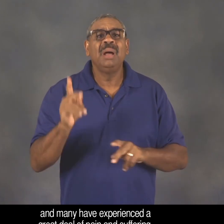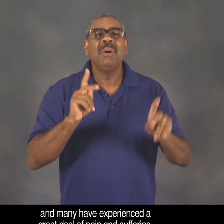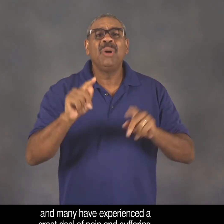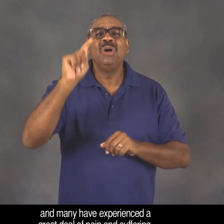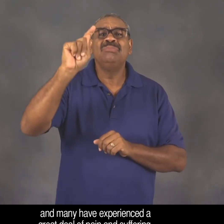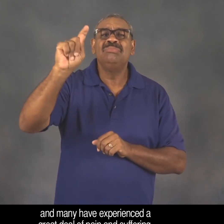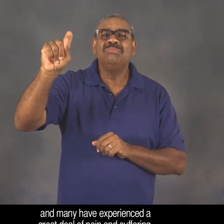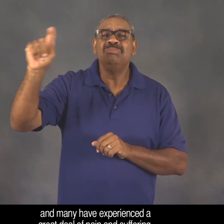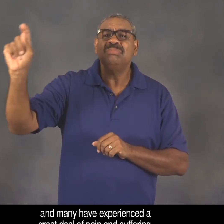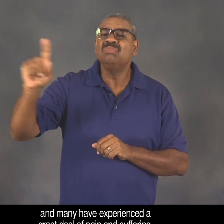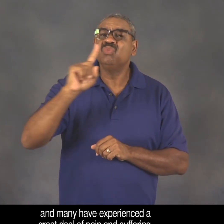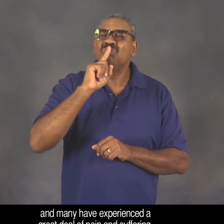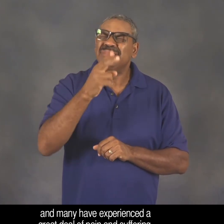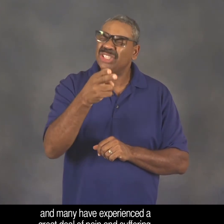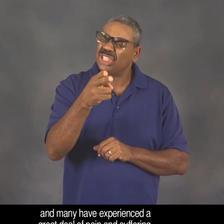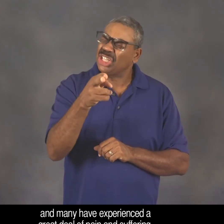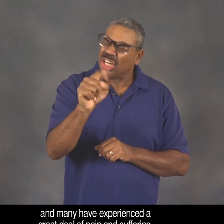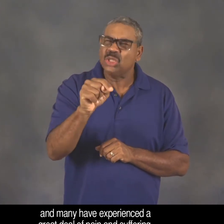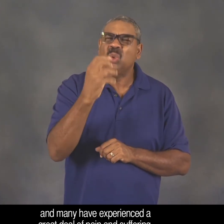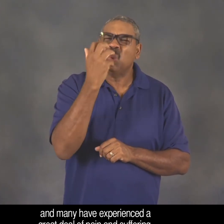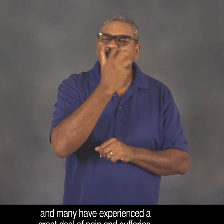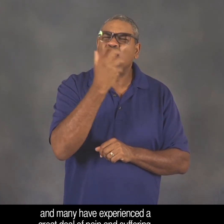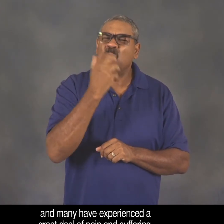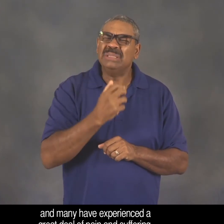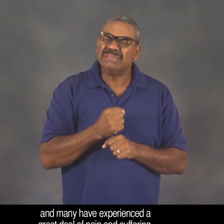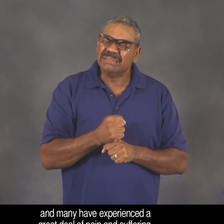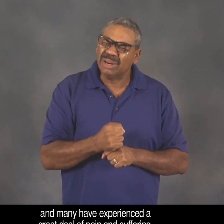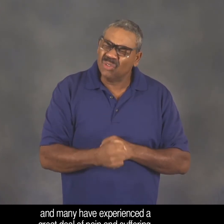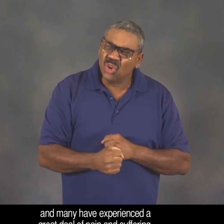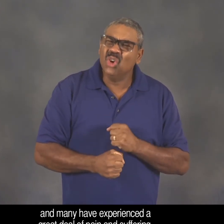great deal of pain and suffering.